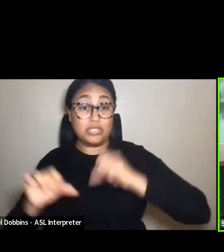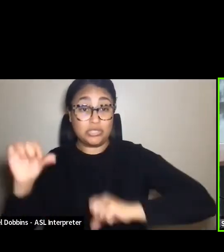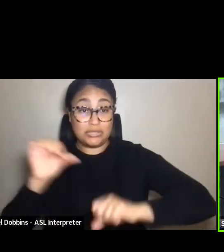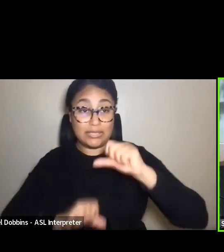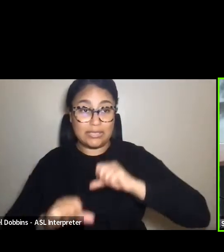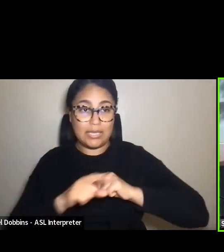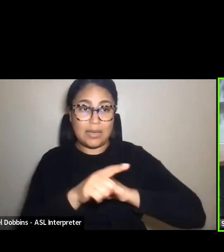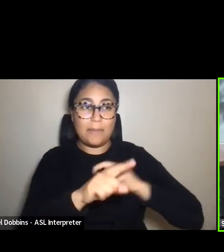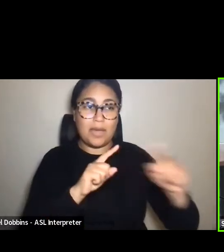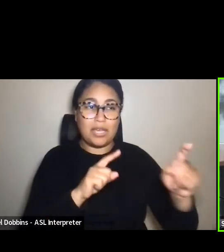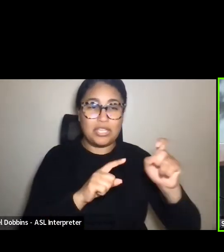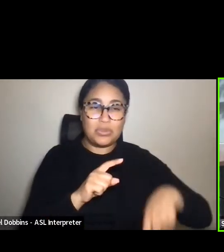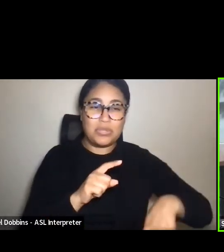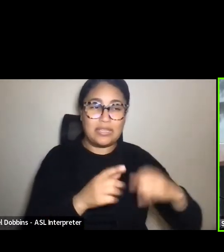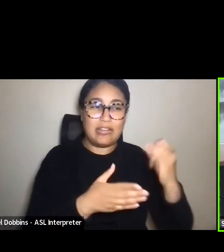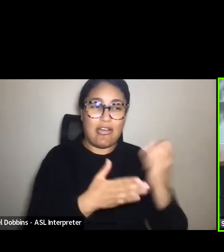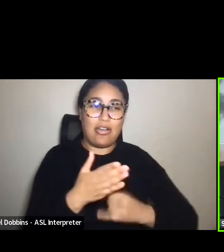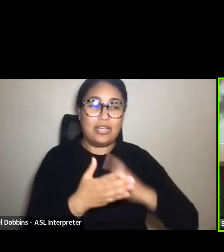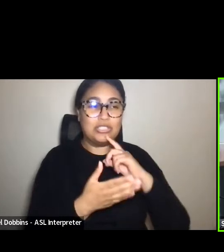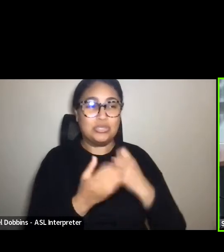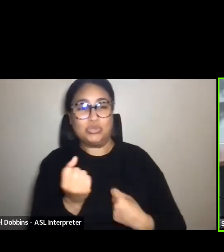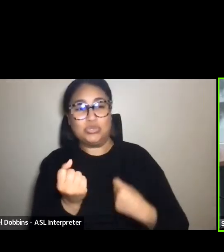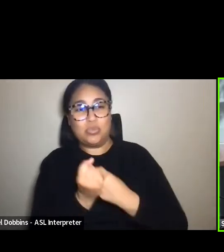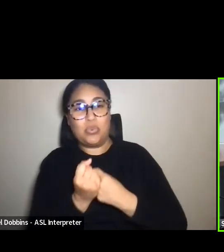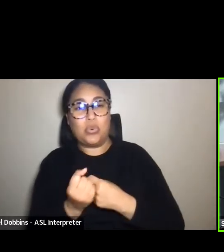There it is. Okay.